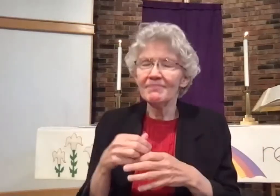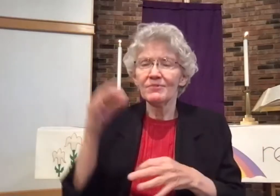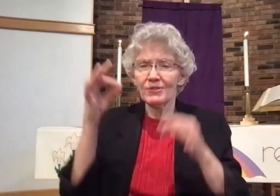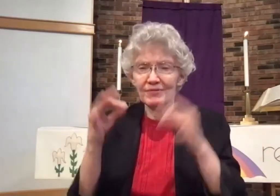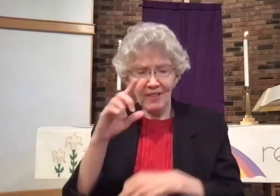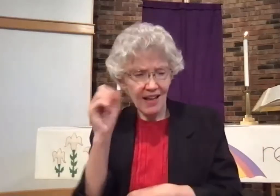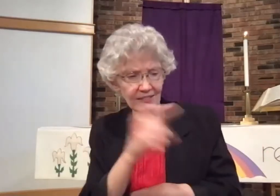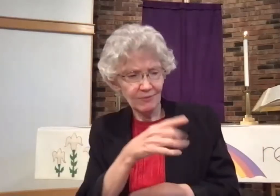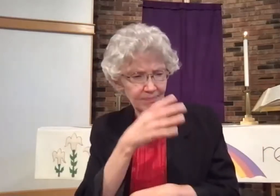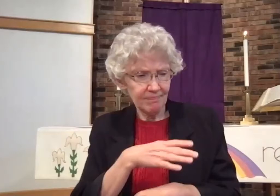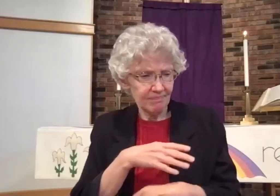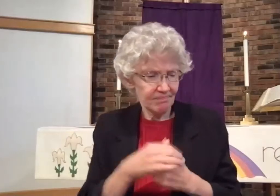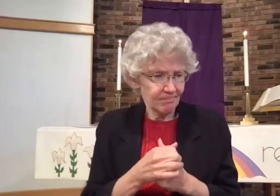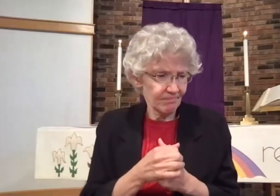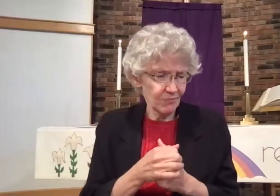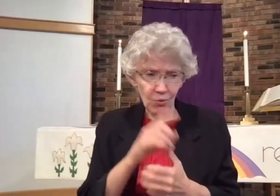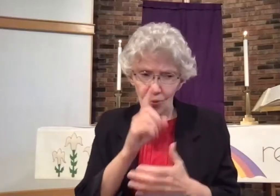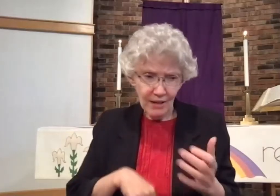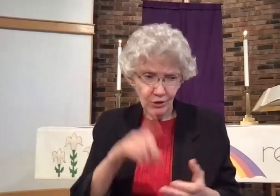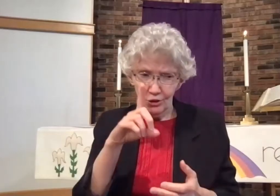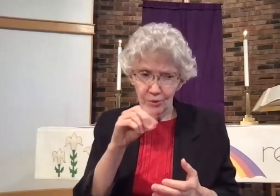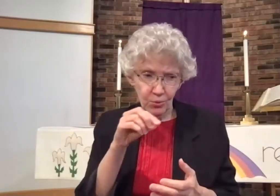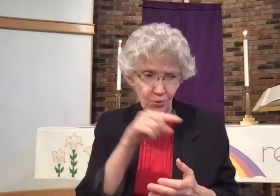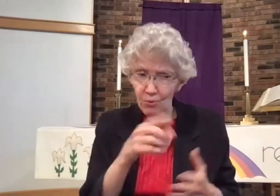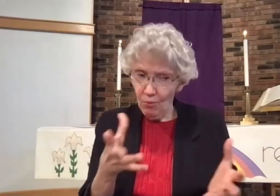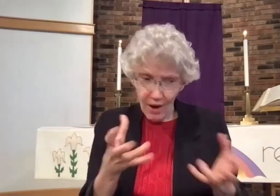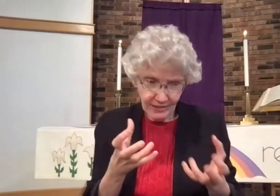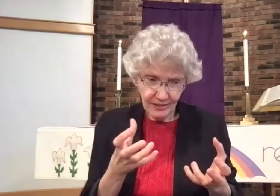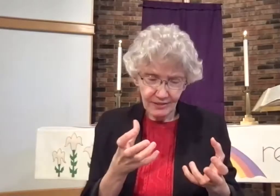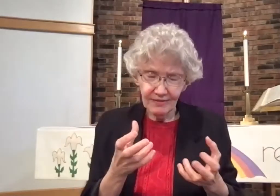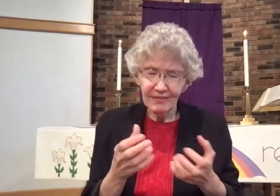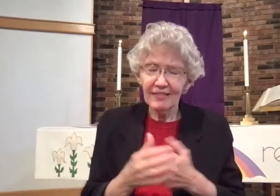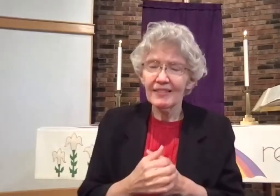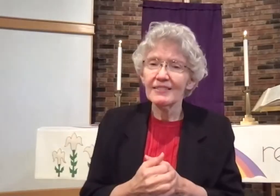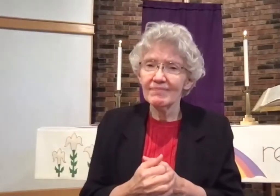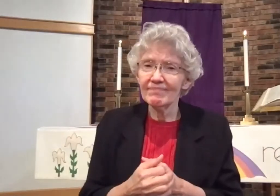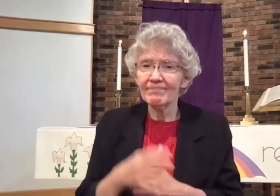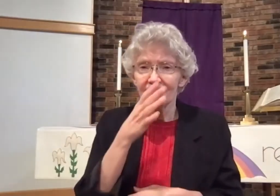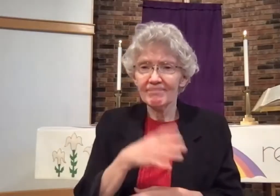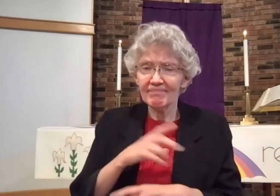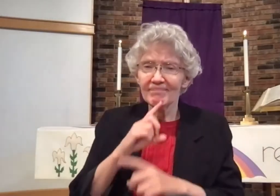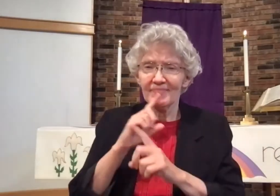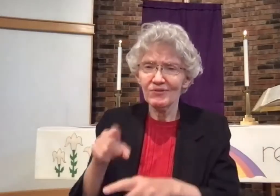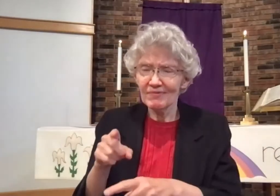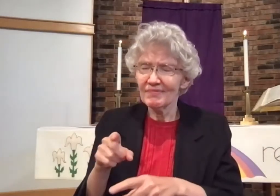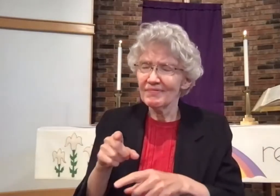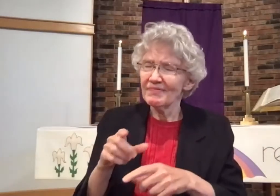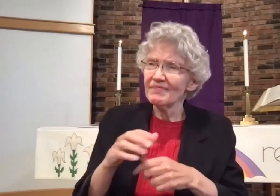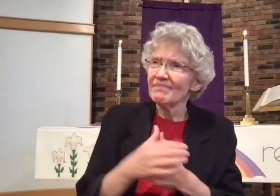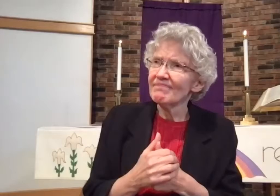A member of the Truth and Reconciliation Commission asked the woman, "What do you want us to do? How should